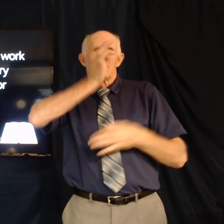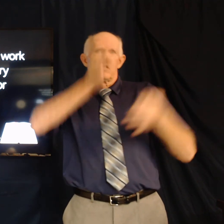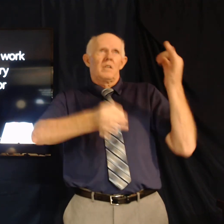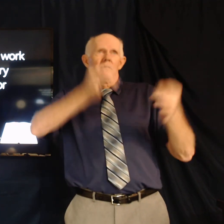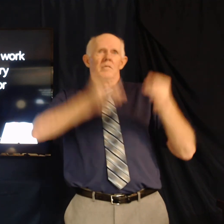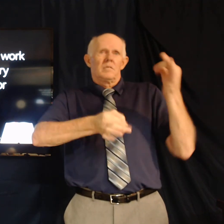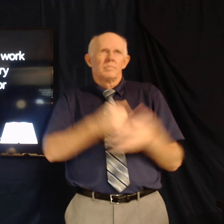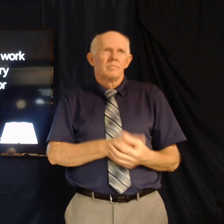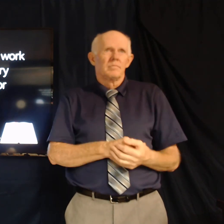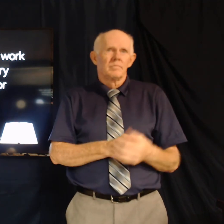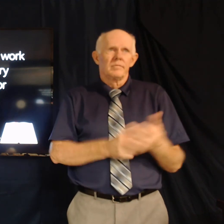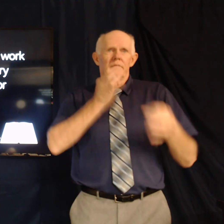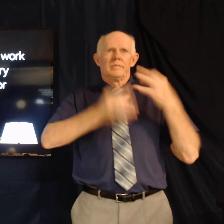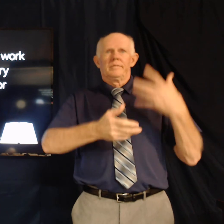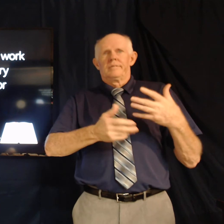The Lord judges